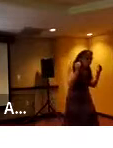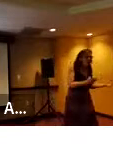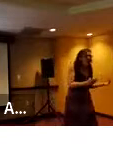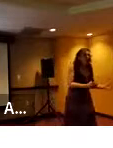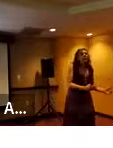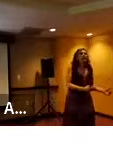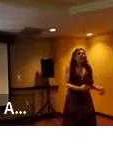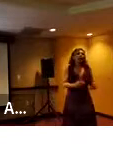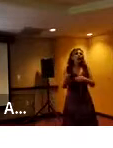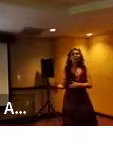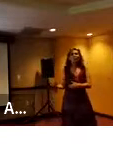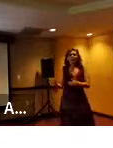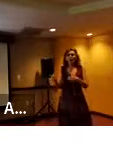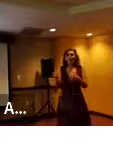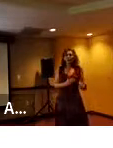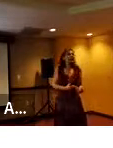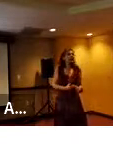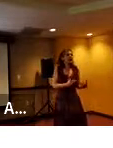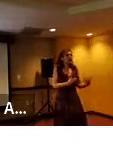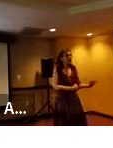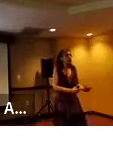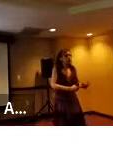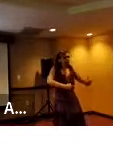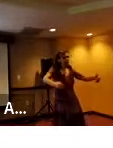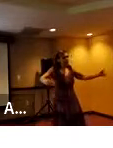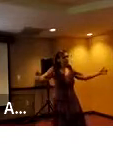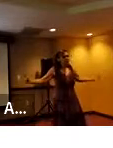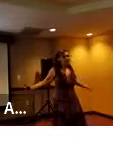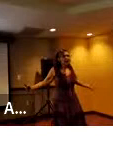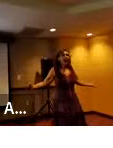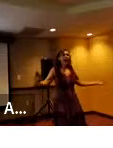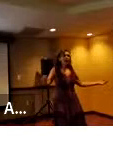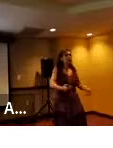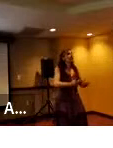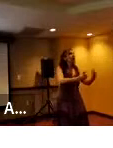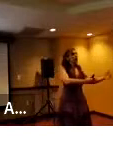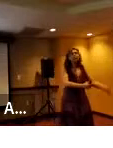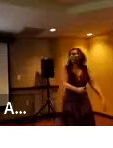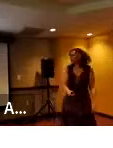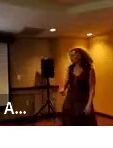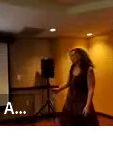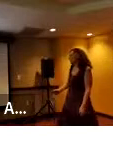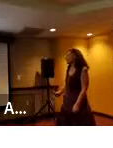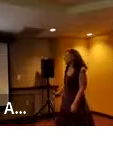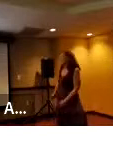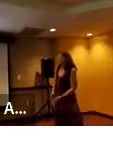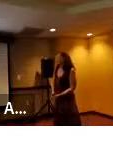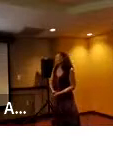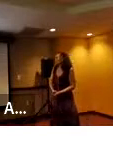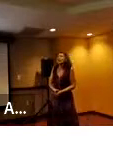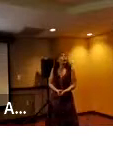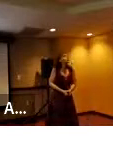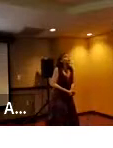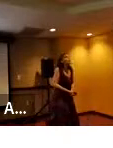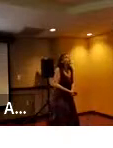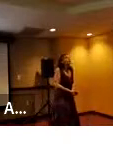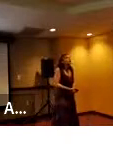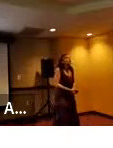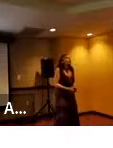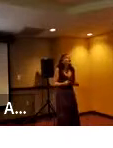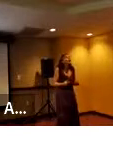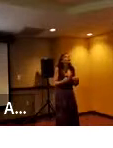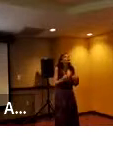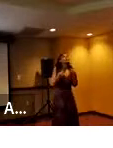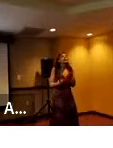can fill in and help us understand and learn and expand and lead them. Okay. And so we also have